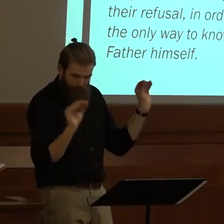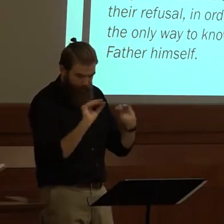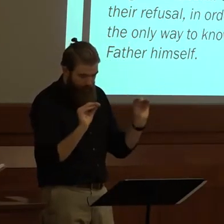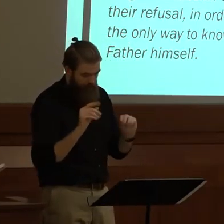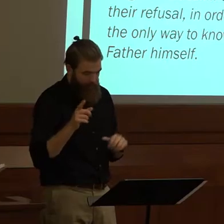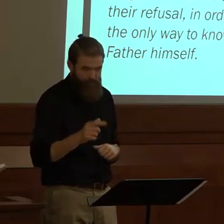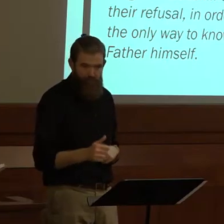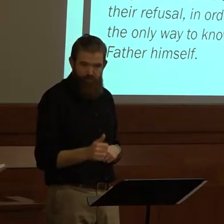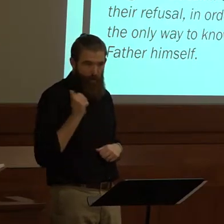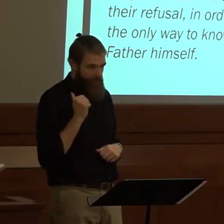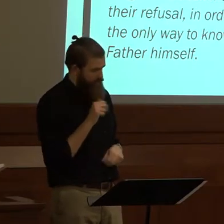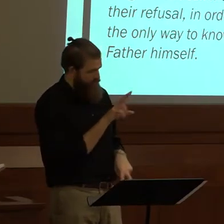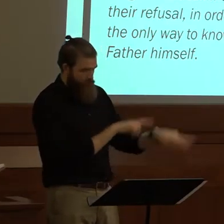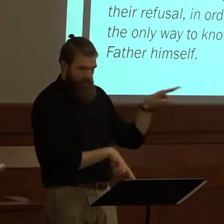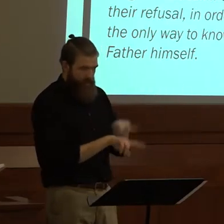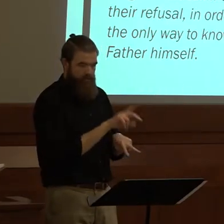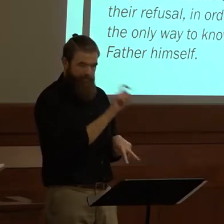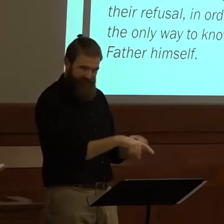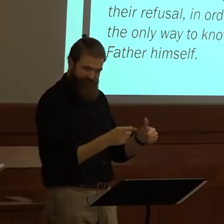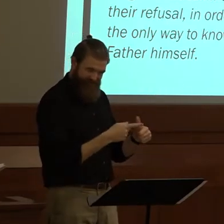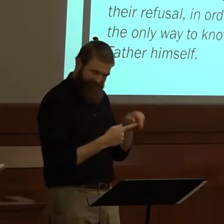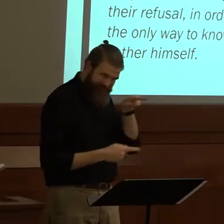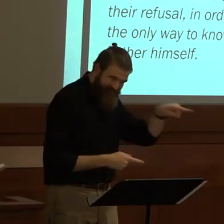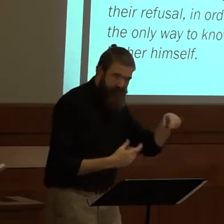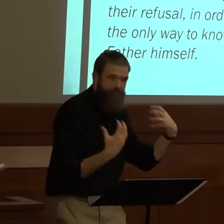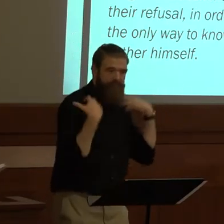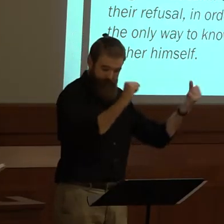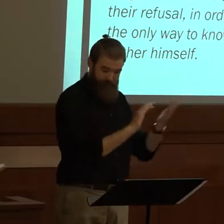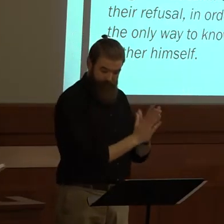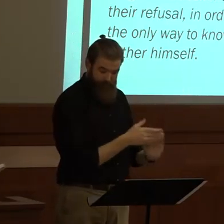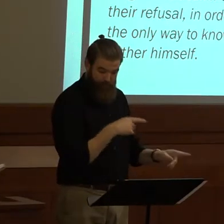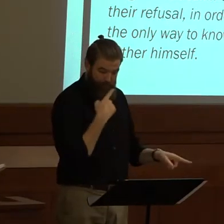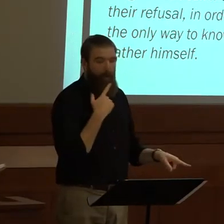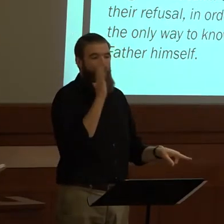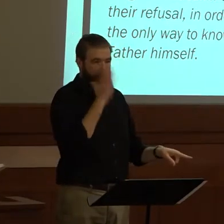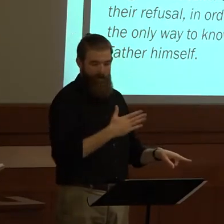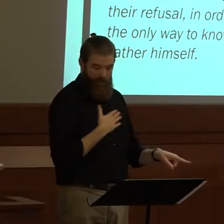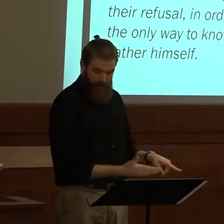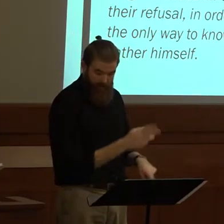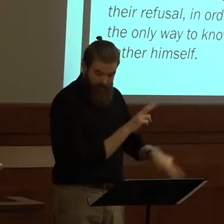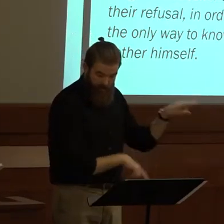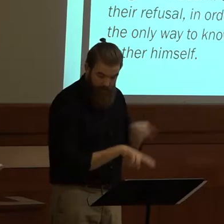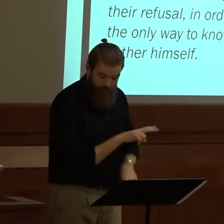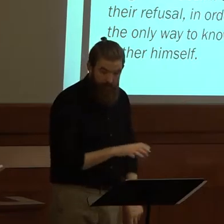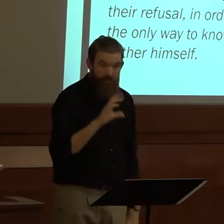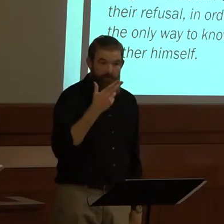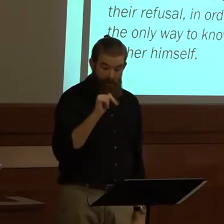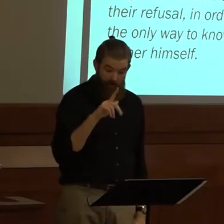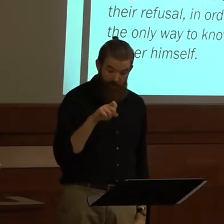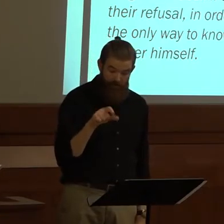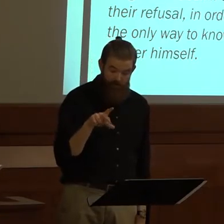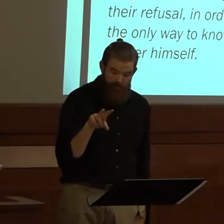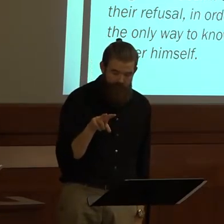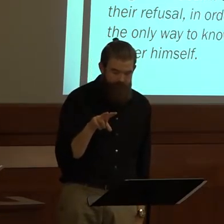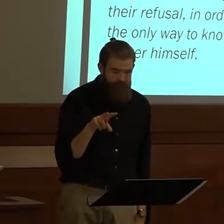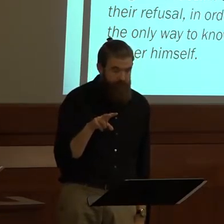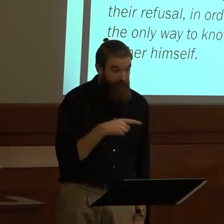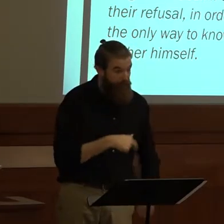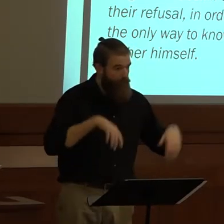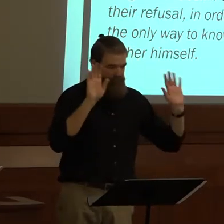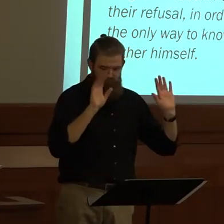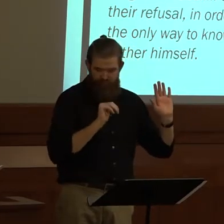refusal in order to not create a precedent, then the only way to know God's will is to speak to the Holy Father